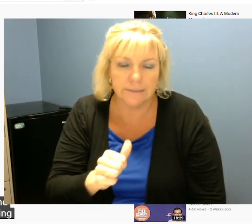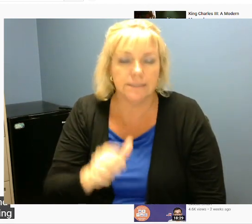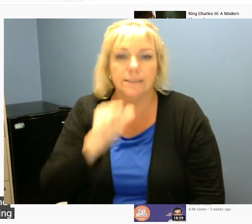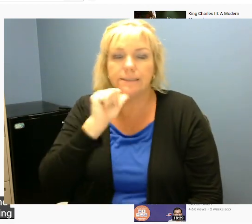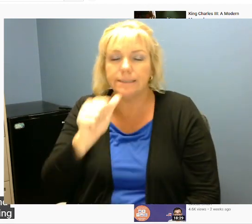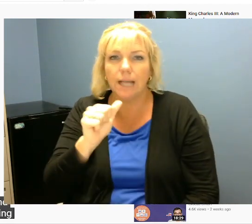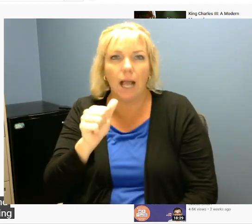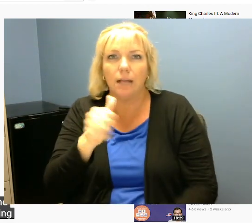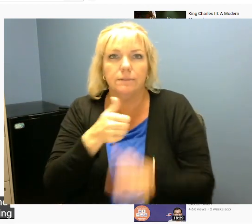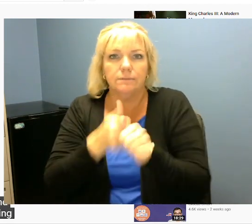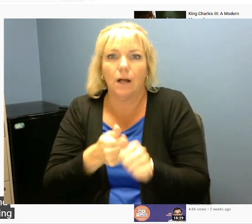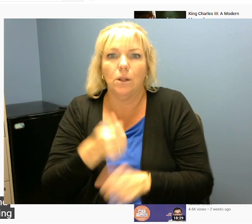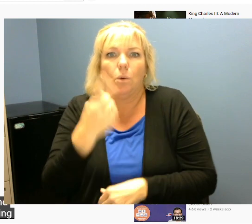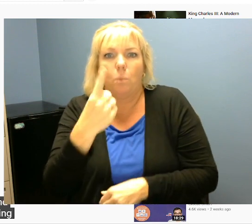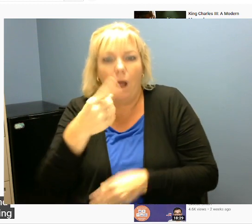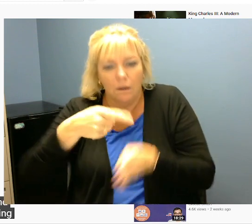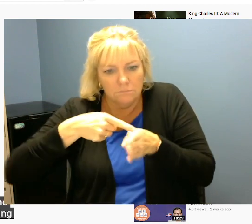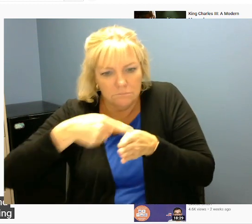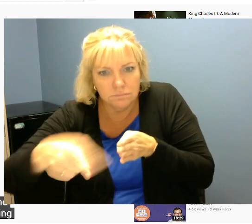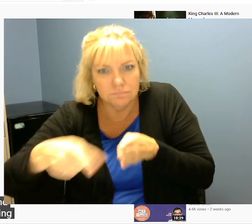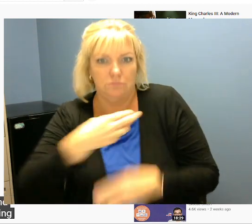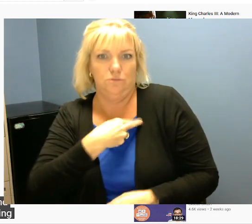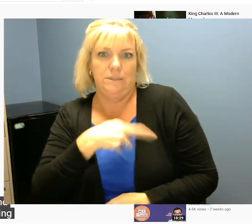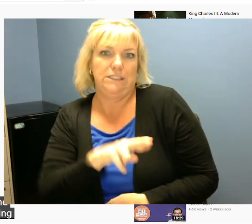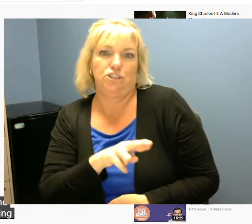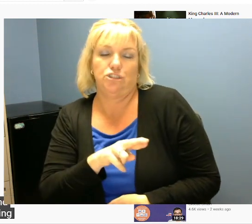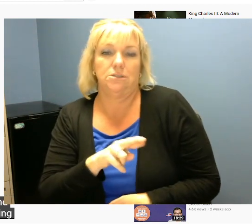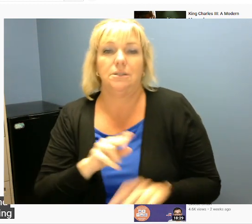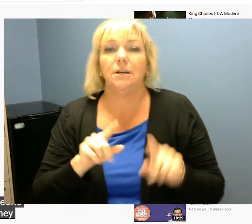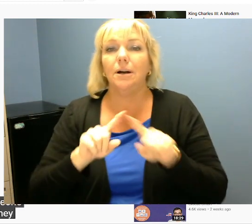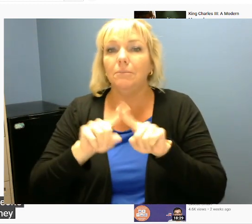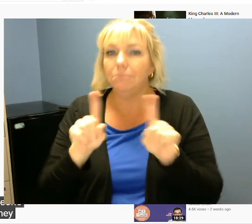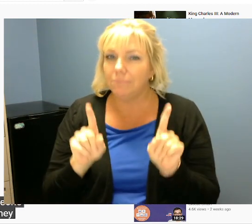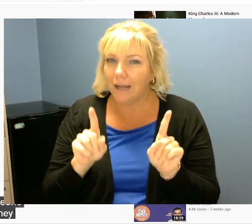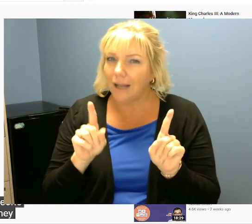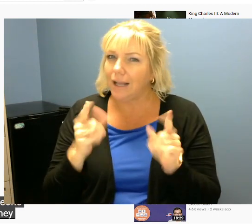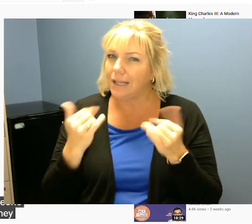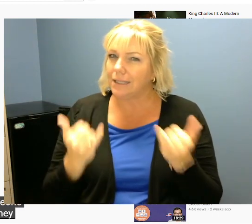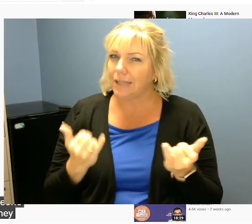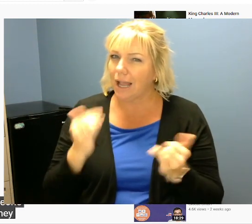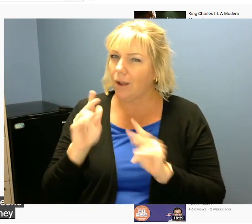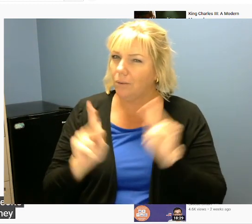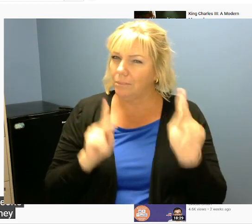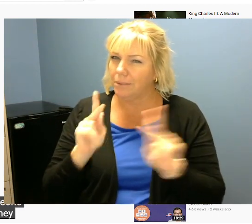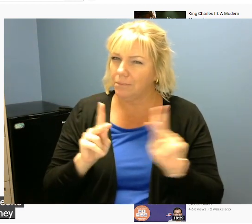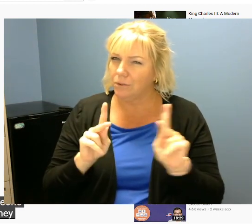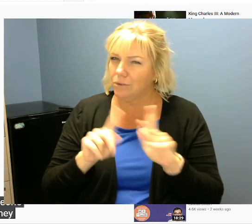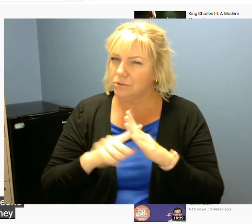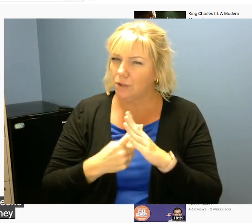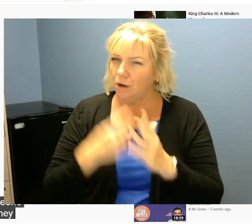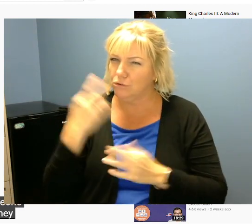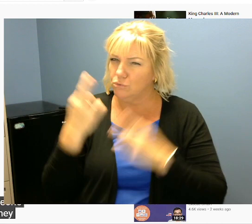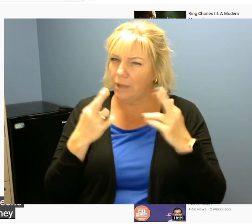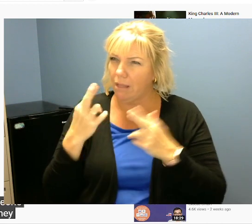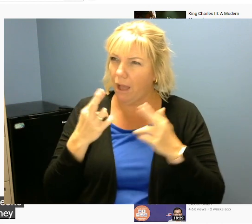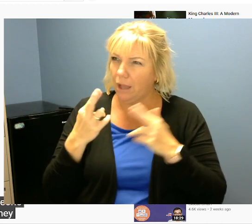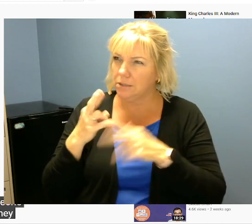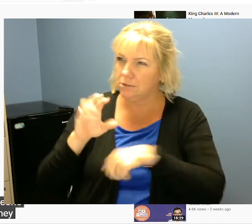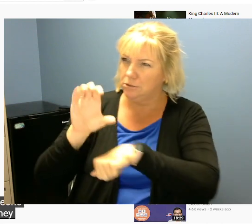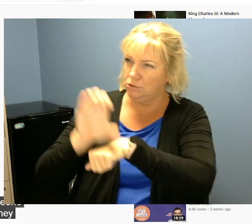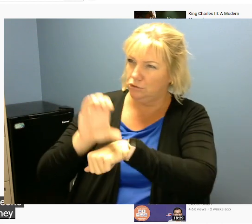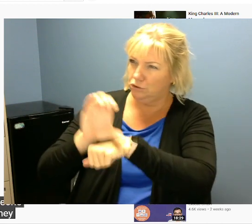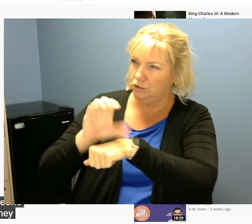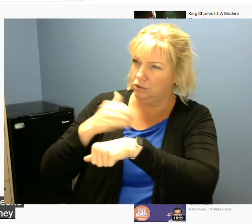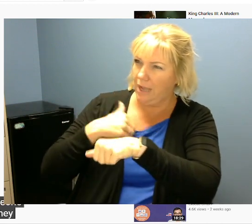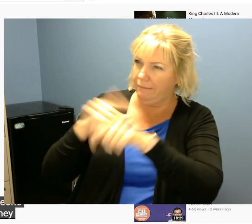specific institution. And so in this way, it gets people thinking about like hierarchy and why someone gets to